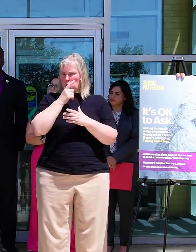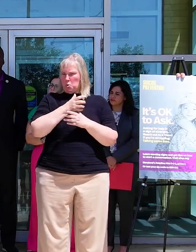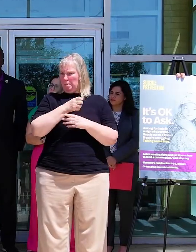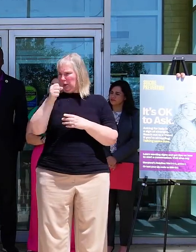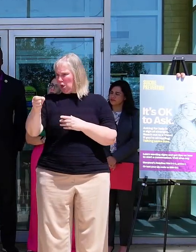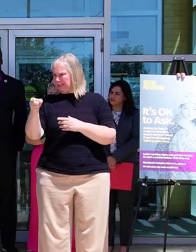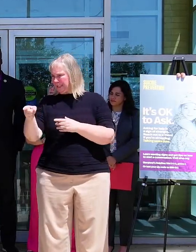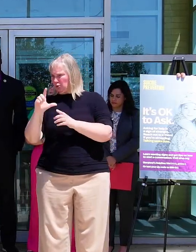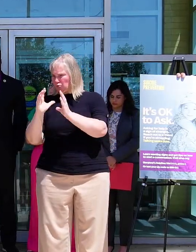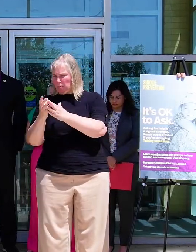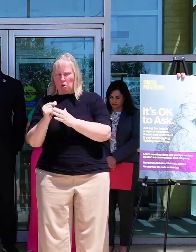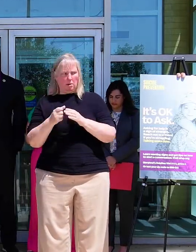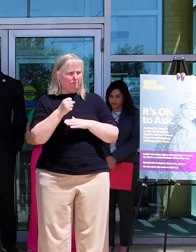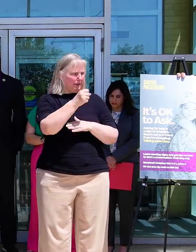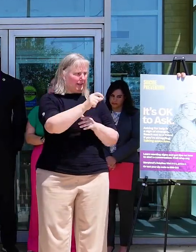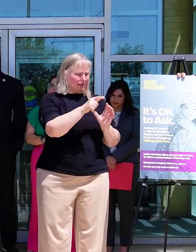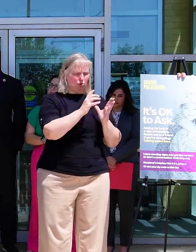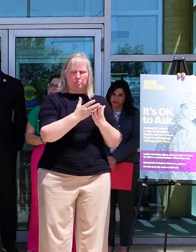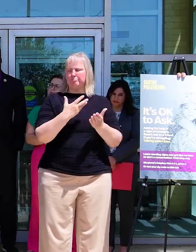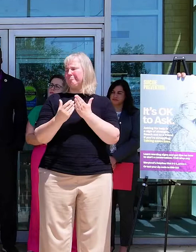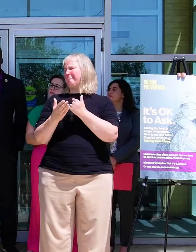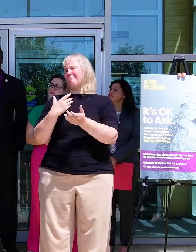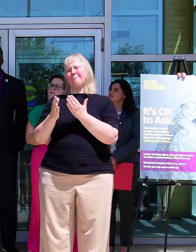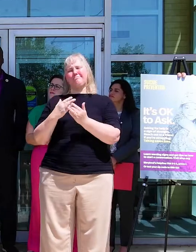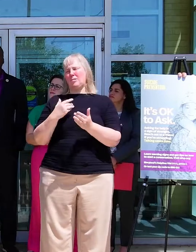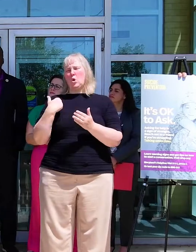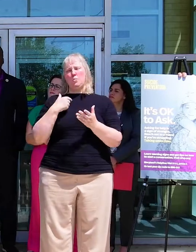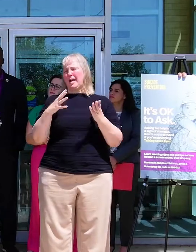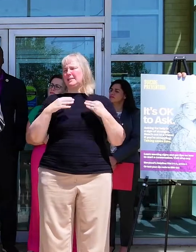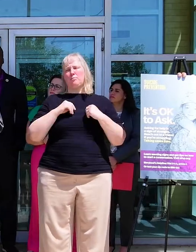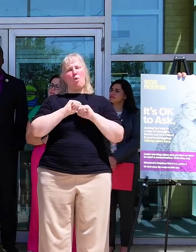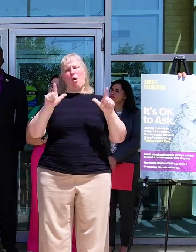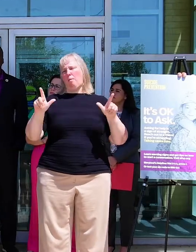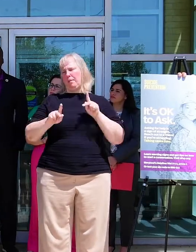Doesn't matter if you're a member or not, we take all comers.